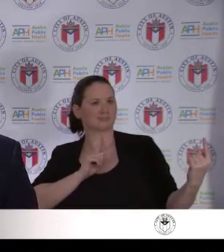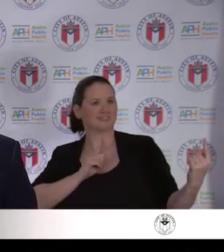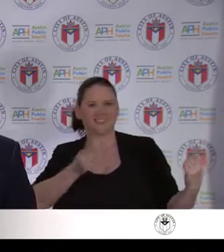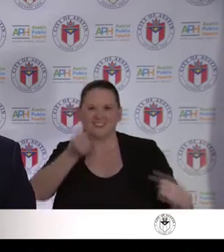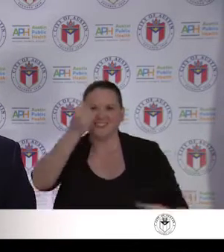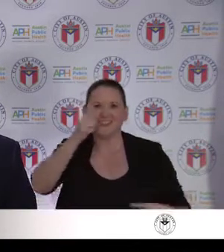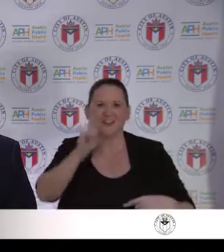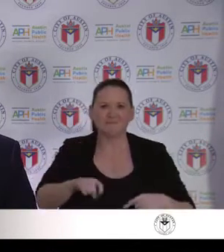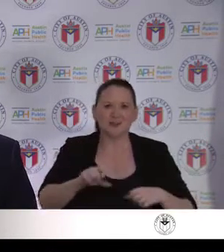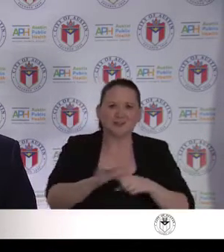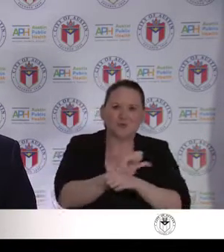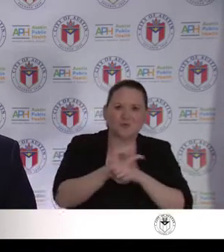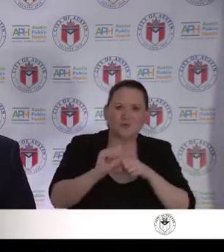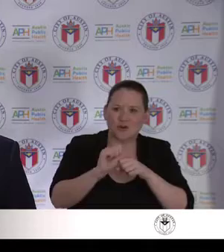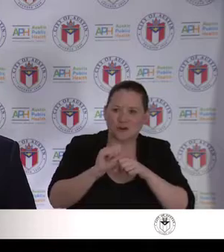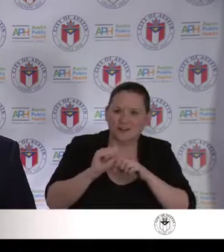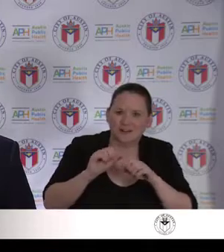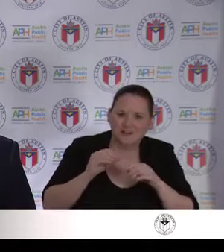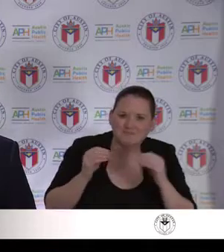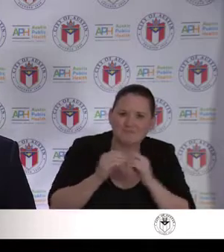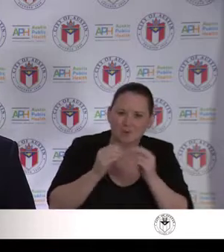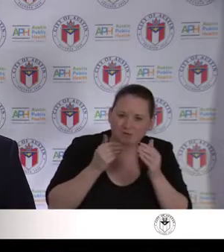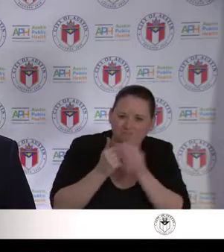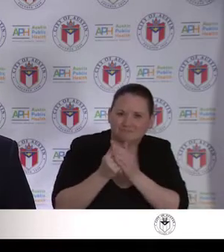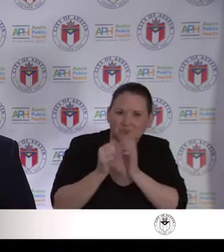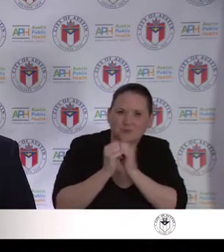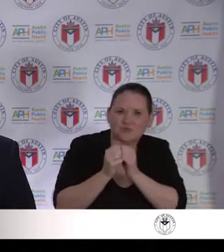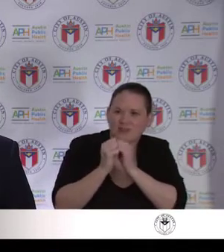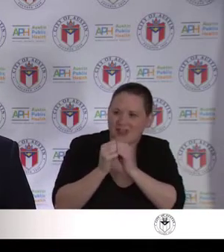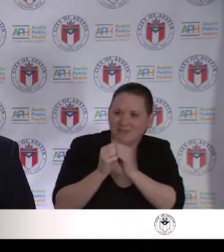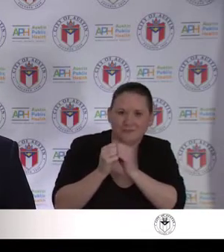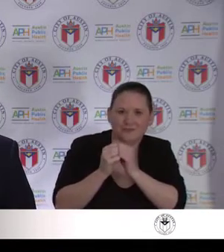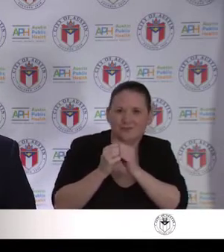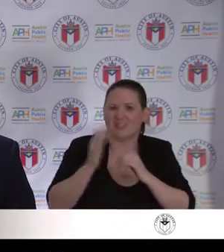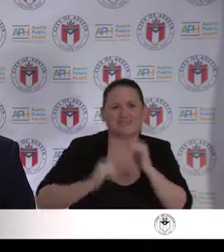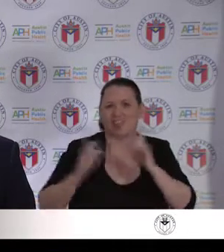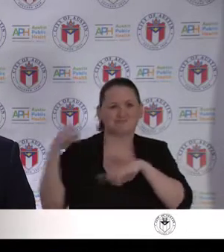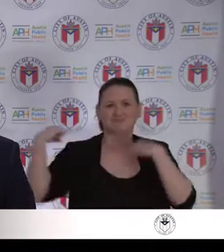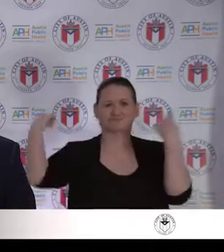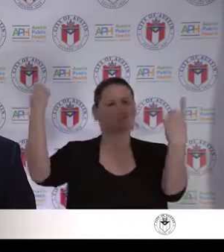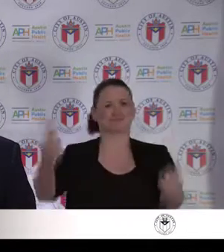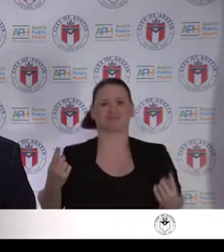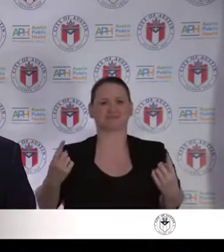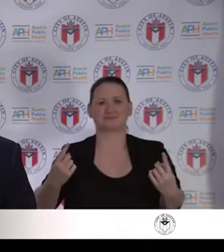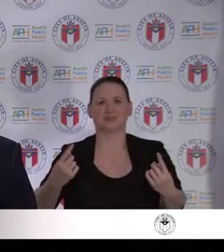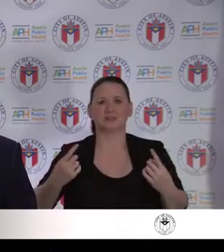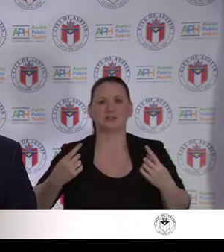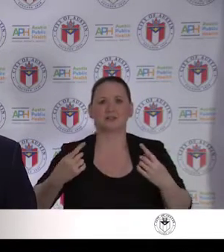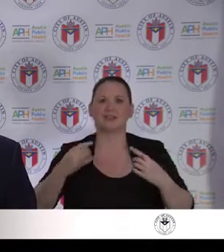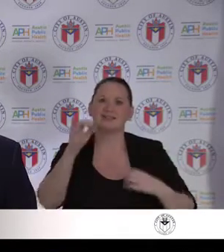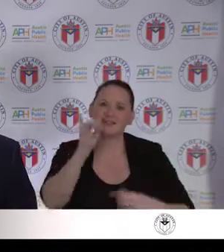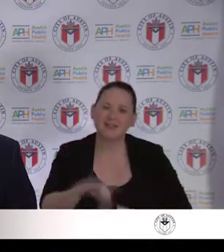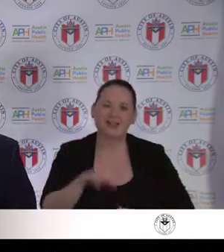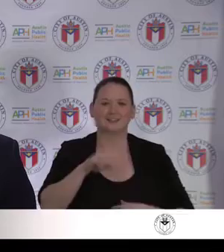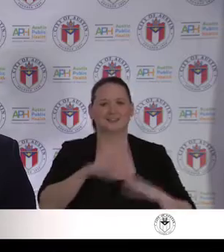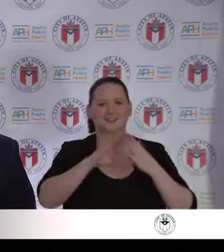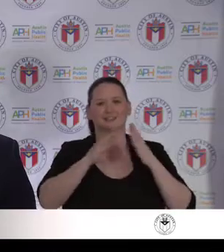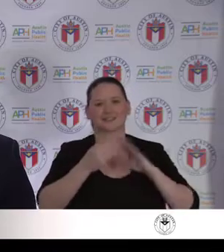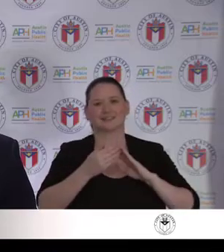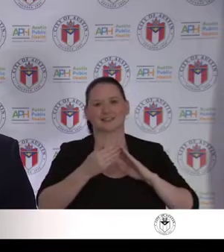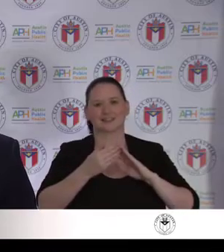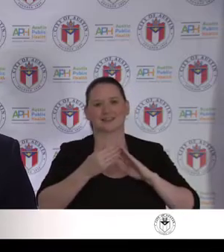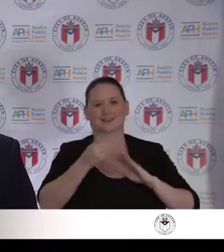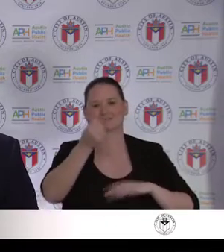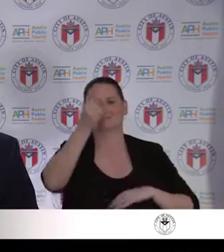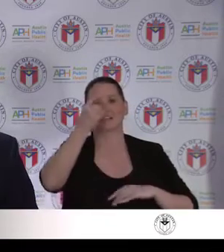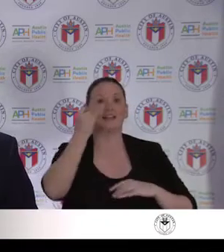work more closely together than we ever have before. And that's what this city is going to be about. If you're not feeling well,